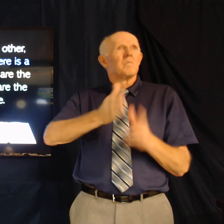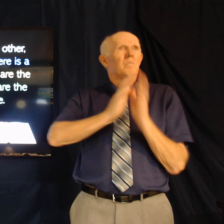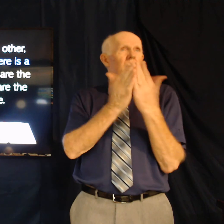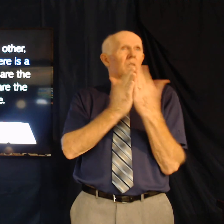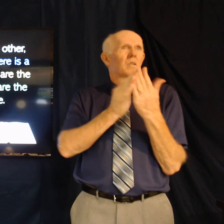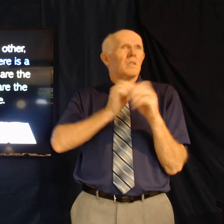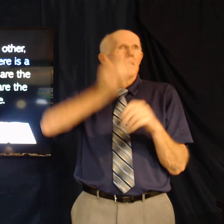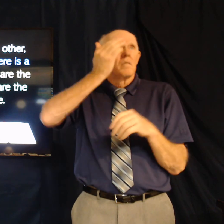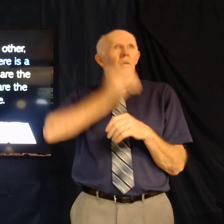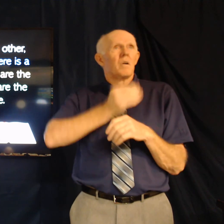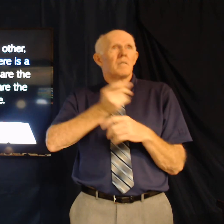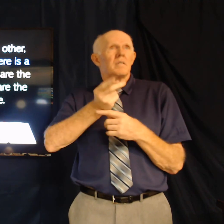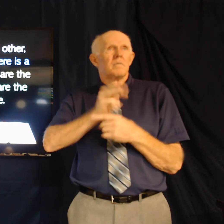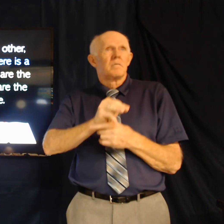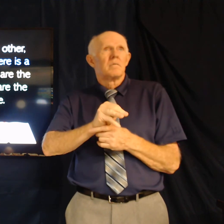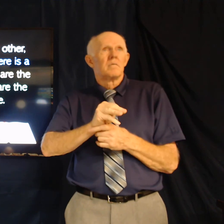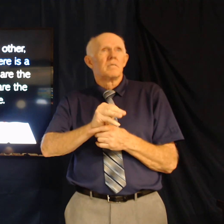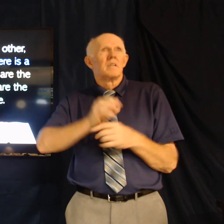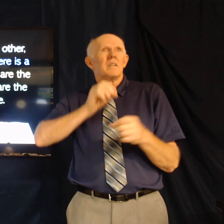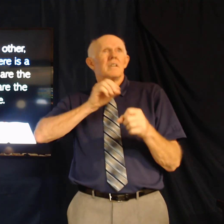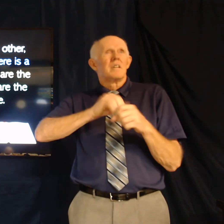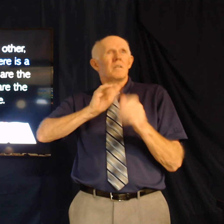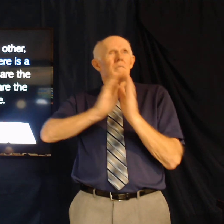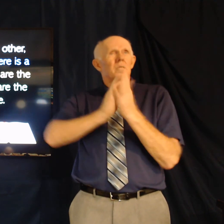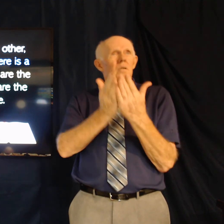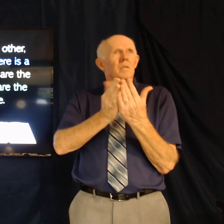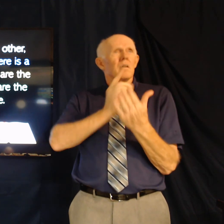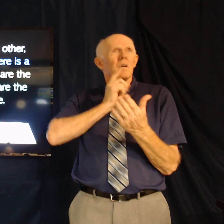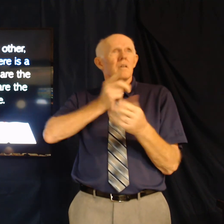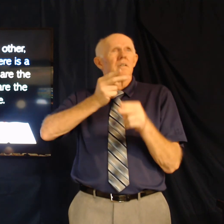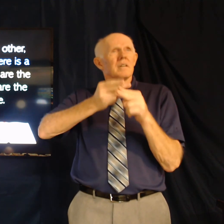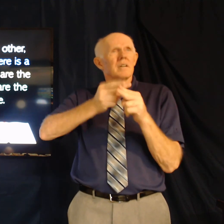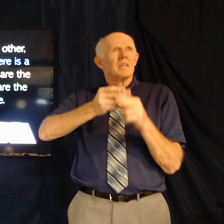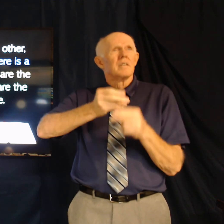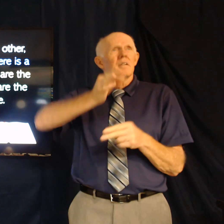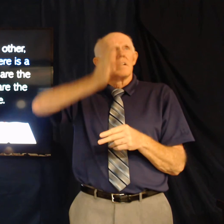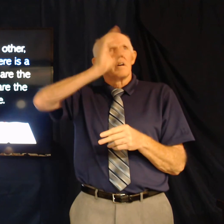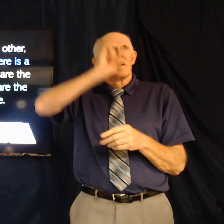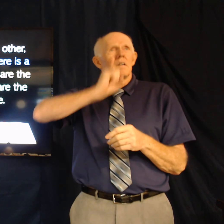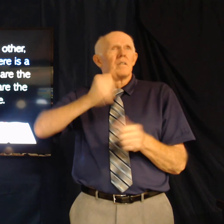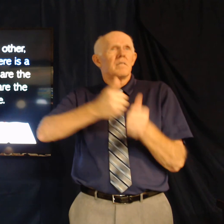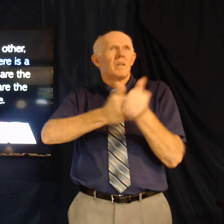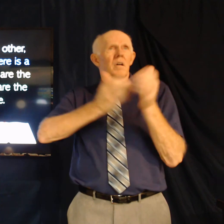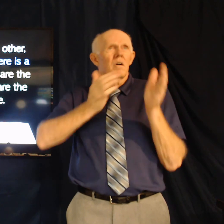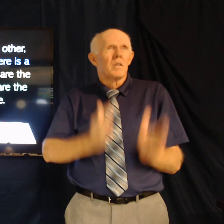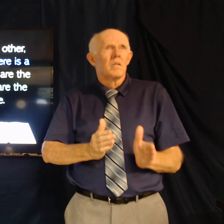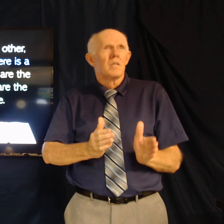book in front of Him. In that book are the names of God's